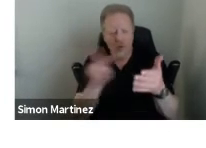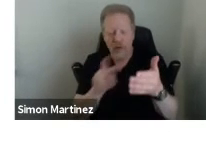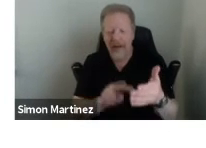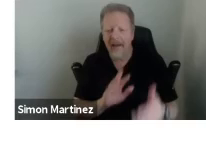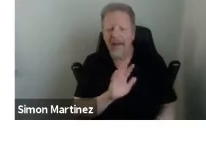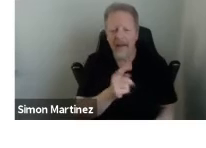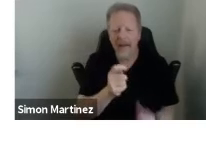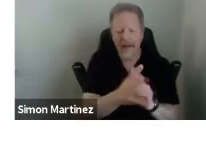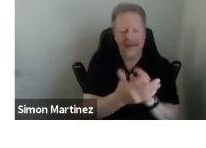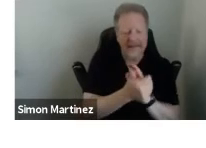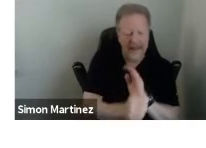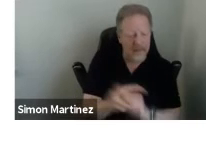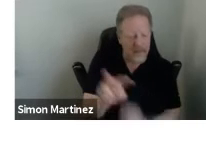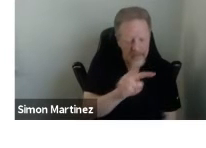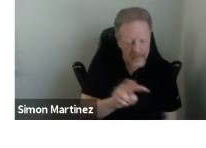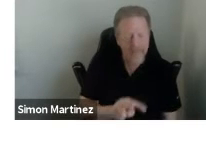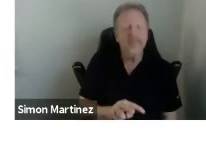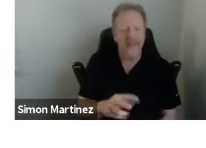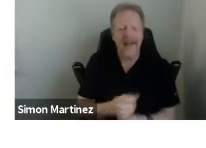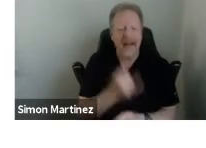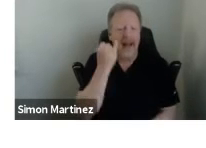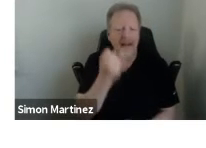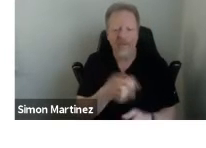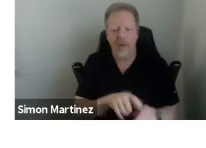of their skills, just by reading the sample.